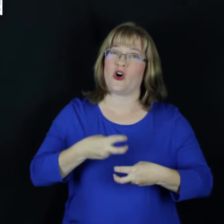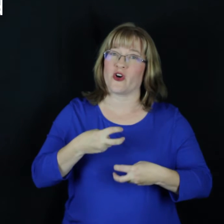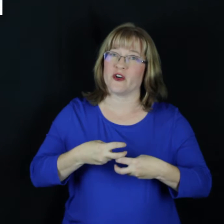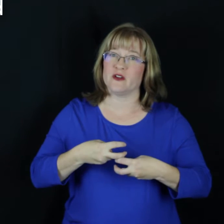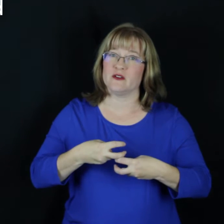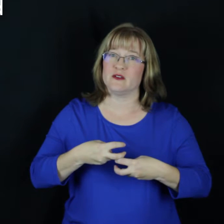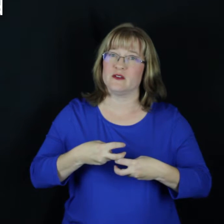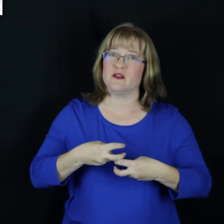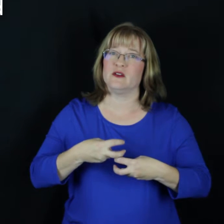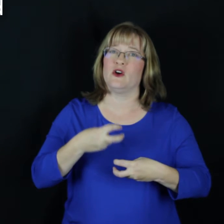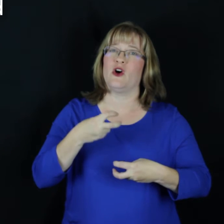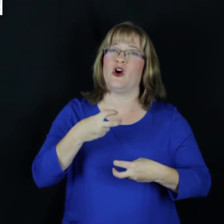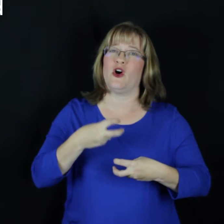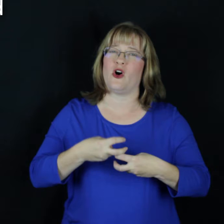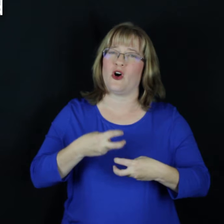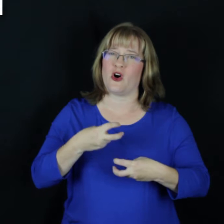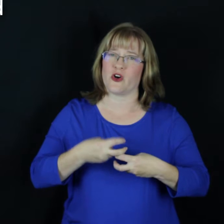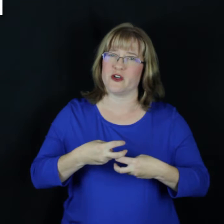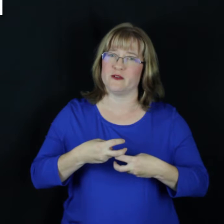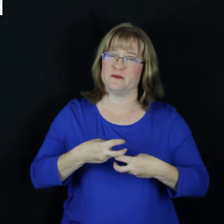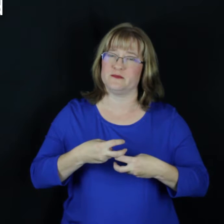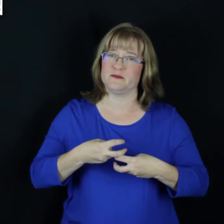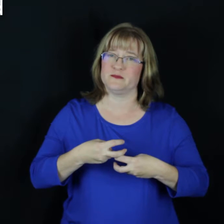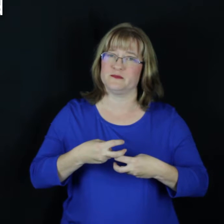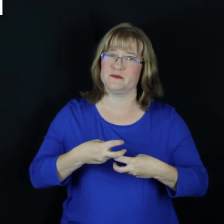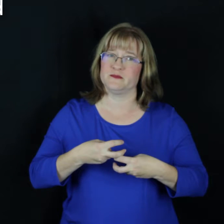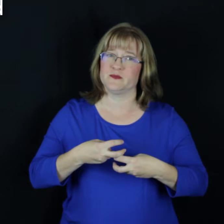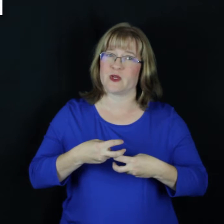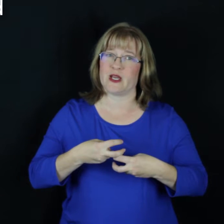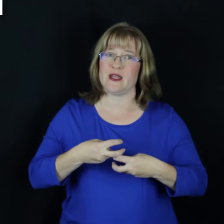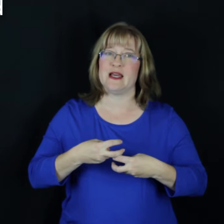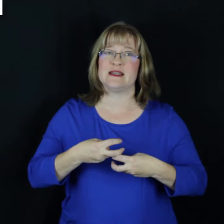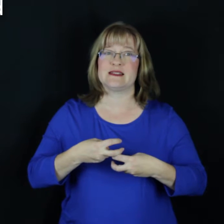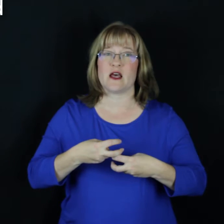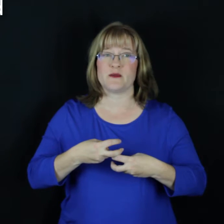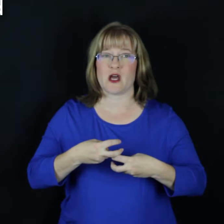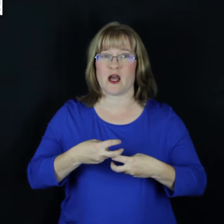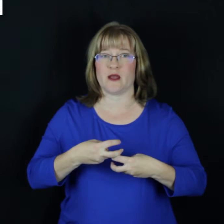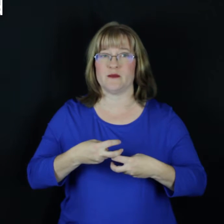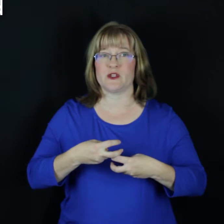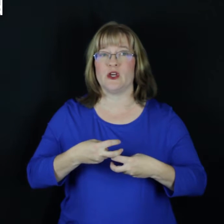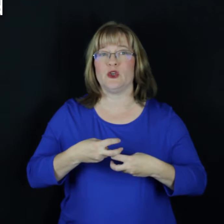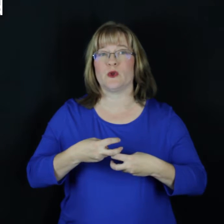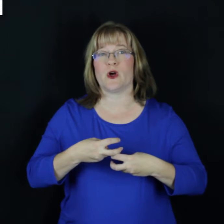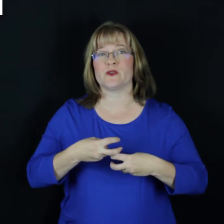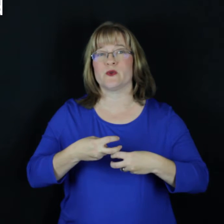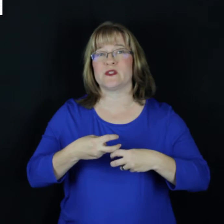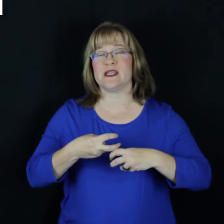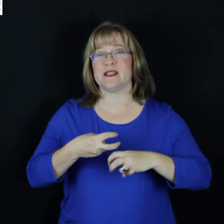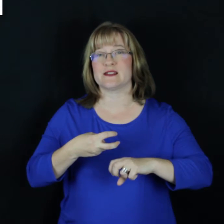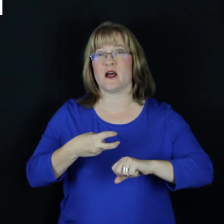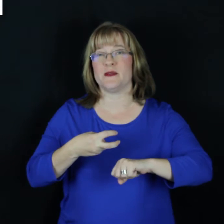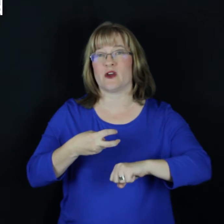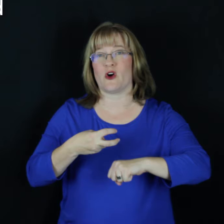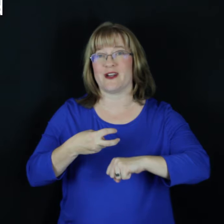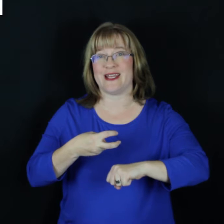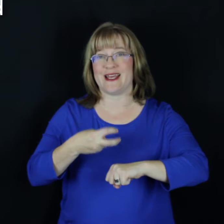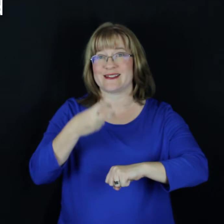Hard. Hard. Okay? Sometimes you will also see this come down on an S